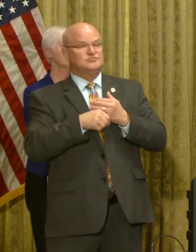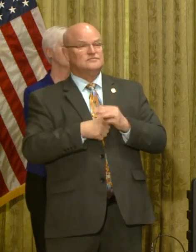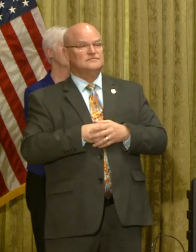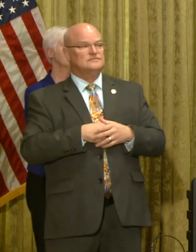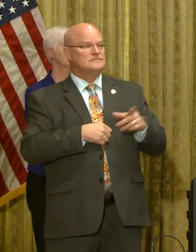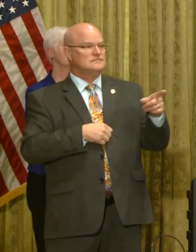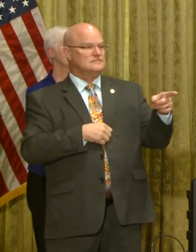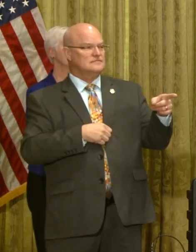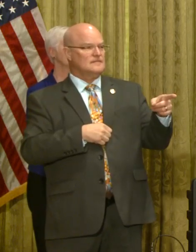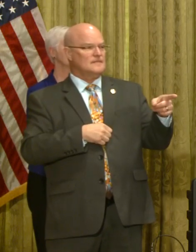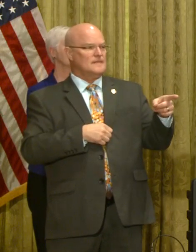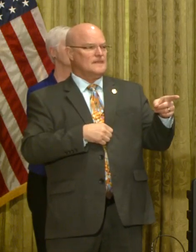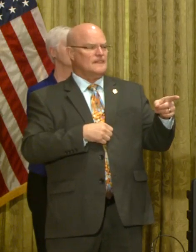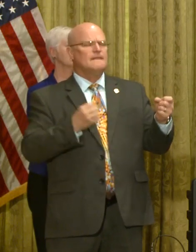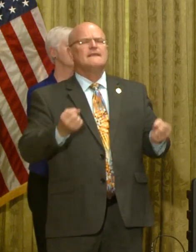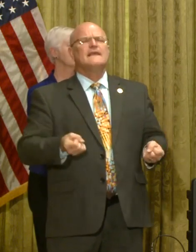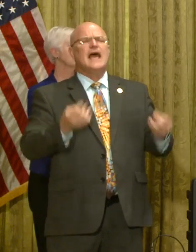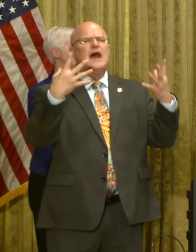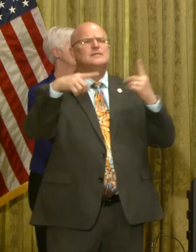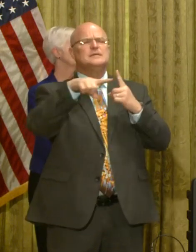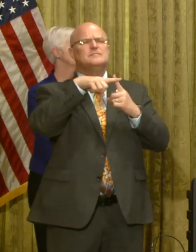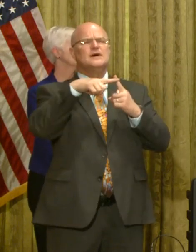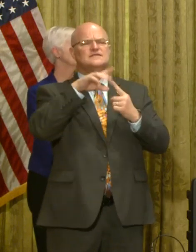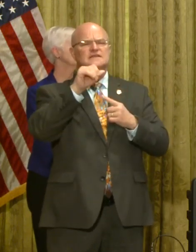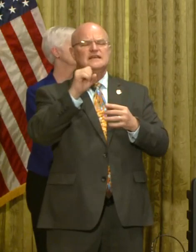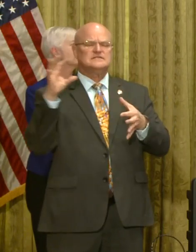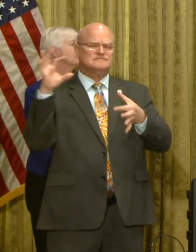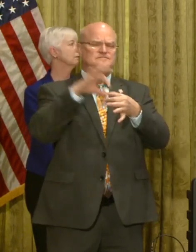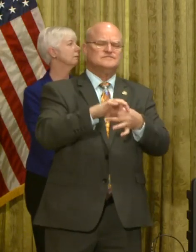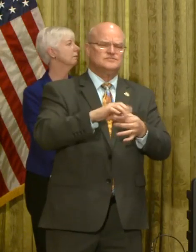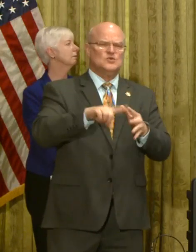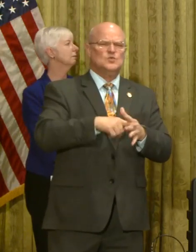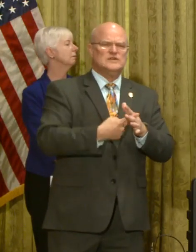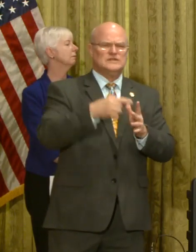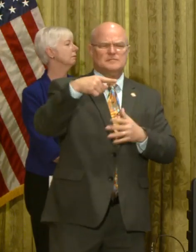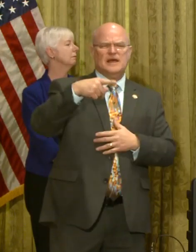positive cases can we link to the original case in Pine Bluff?